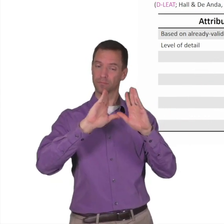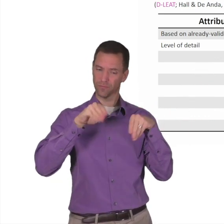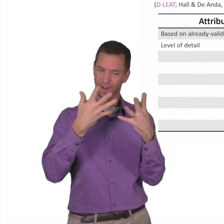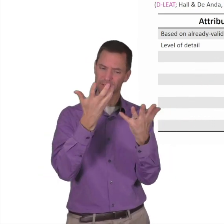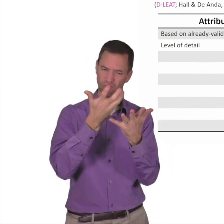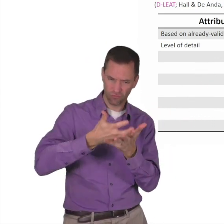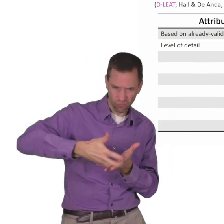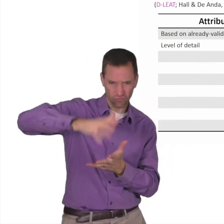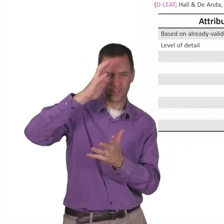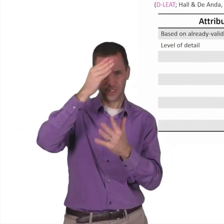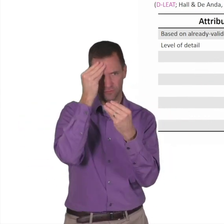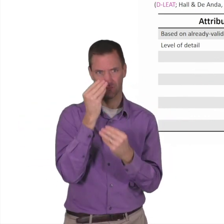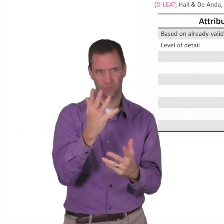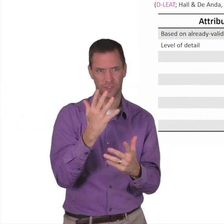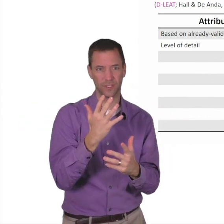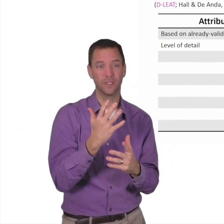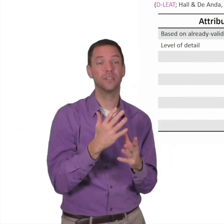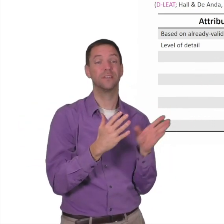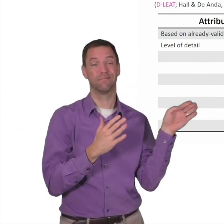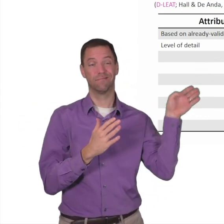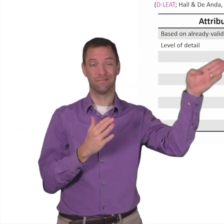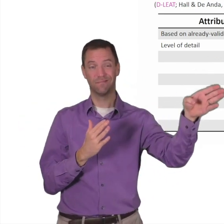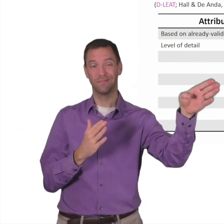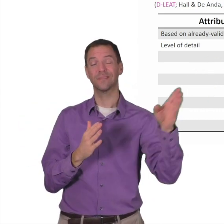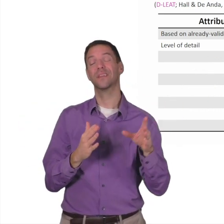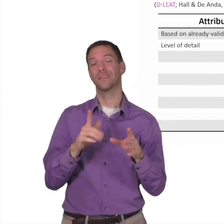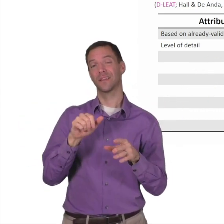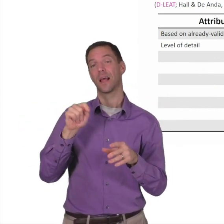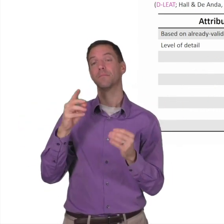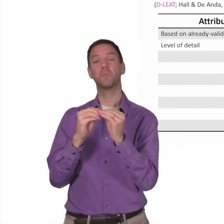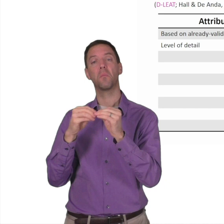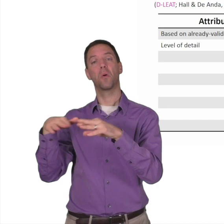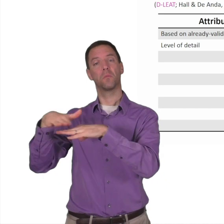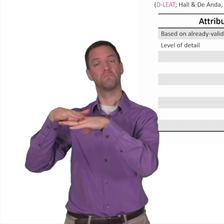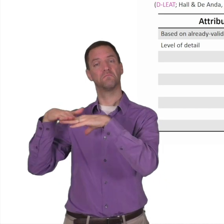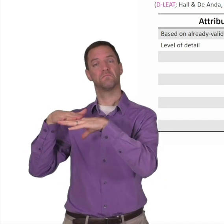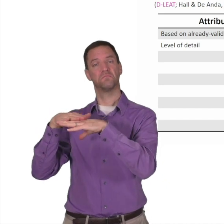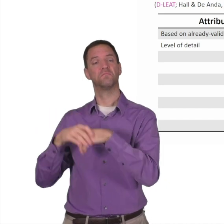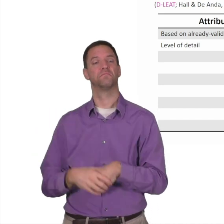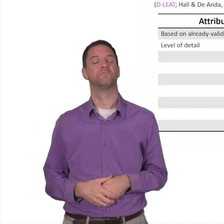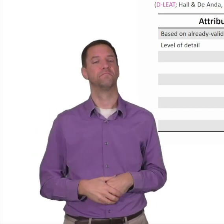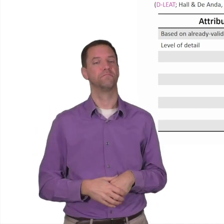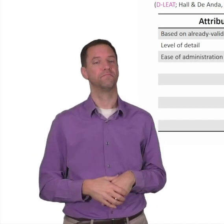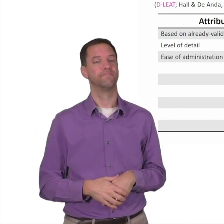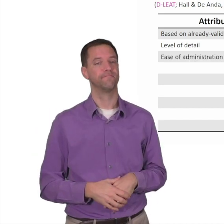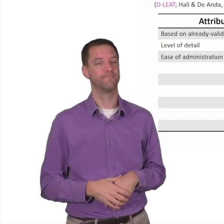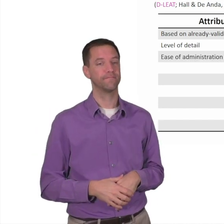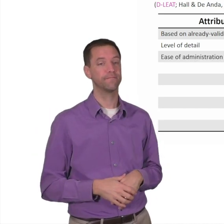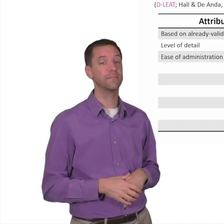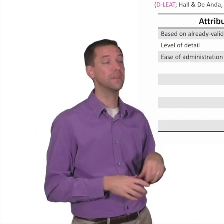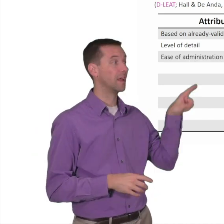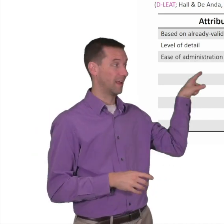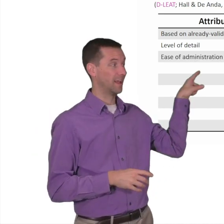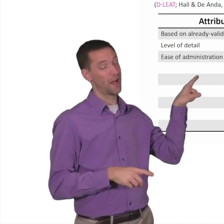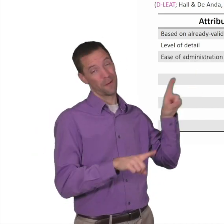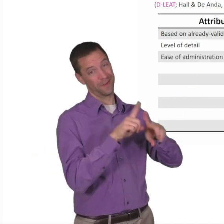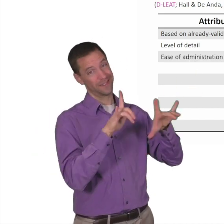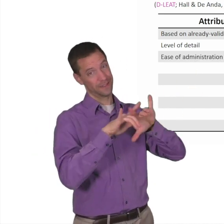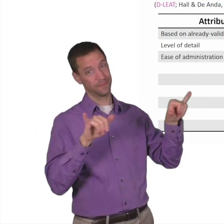The D-LEAT provides a more rich source of information. The LAPT is a bit more superficial.